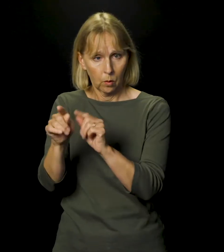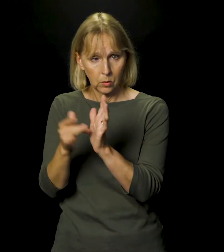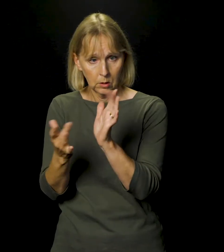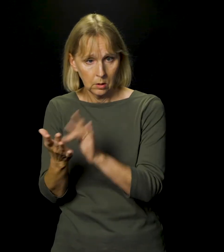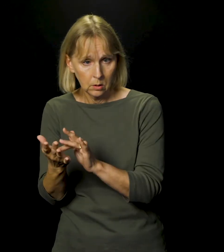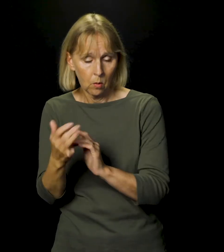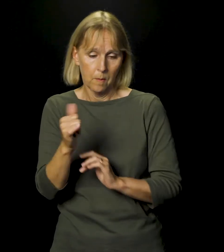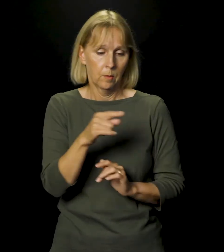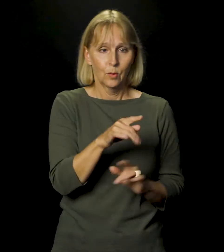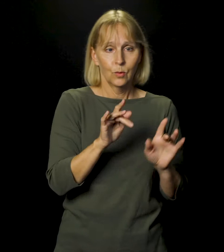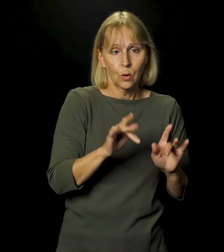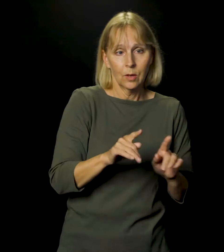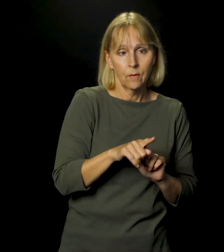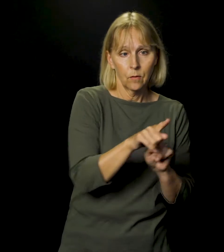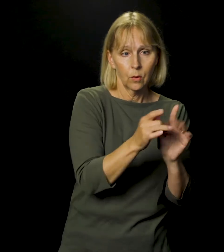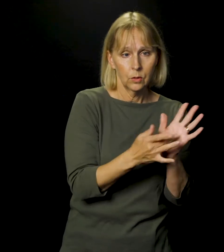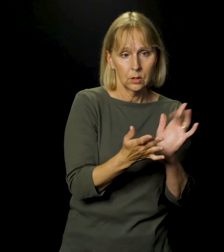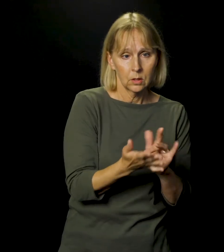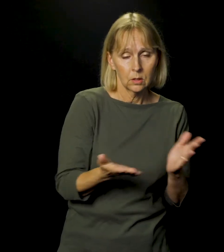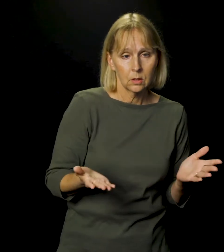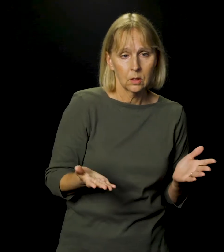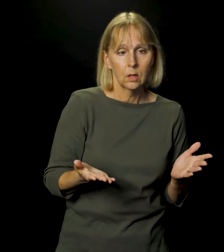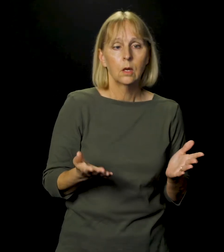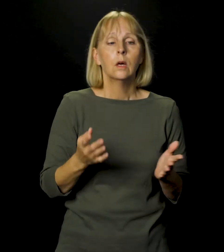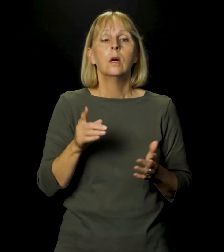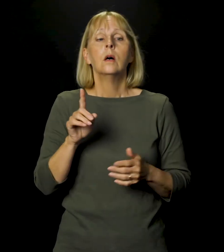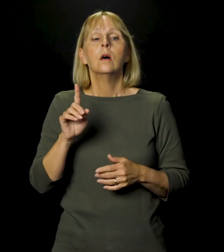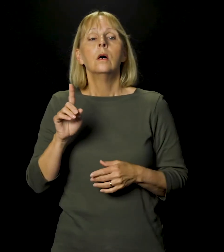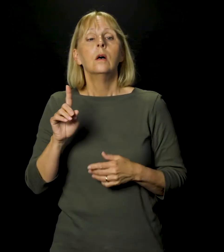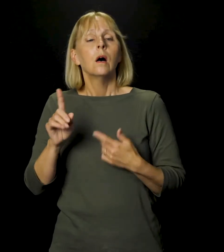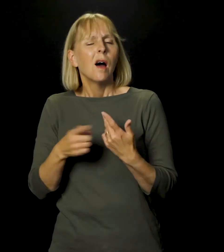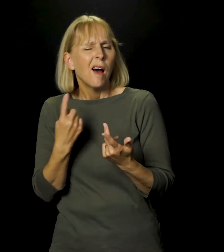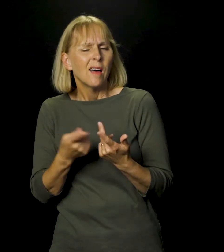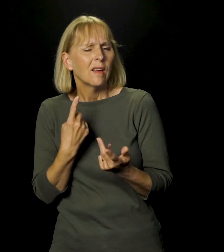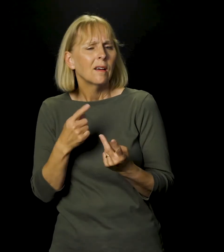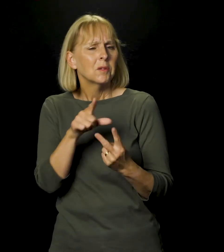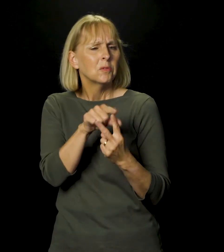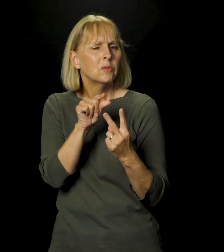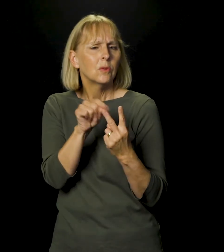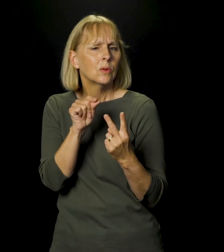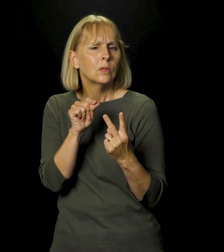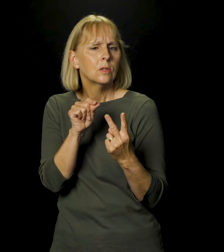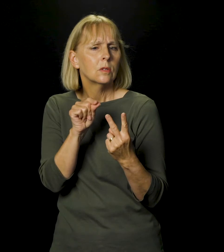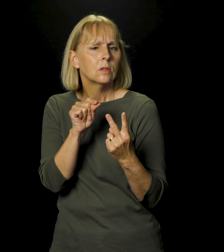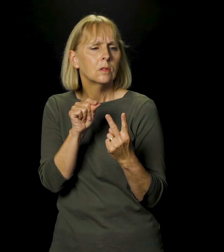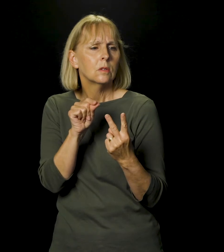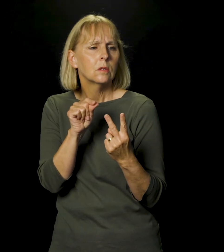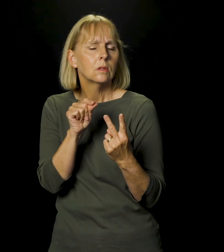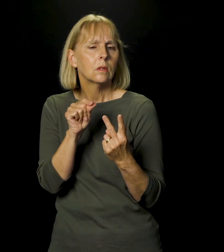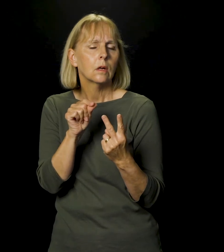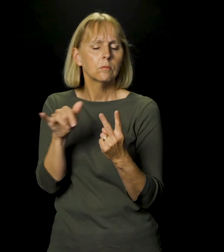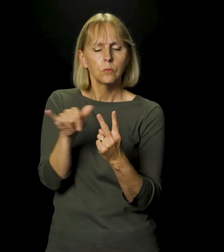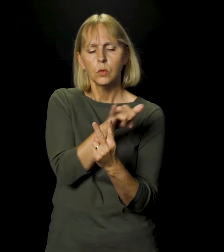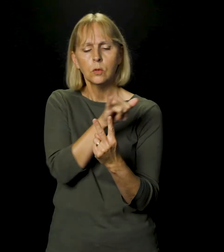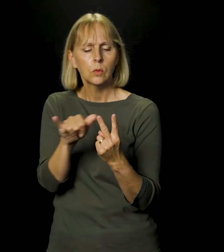to make that decision to put your life in God's hands, what other options is there other than settling for a